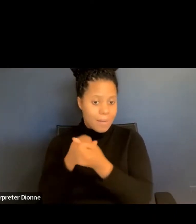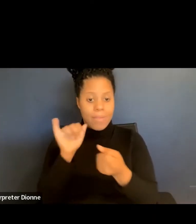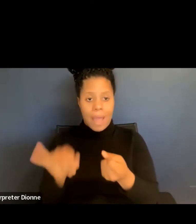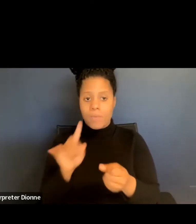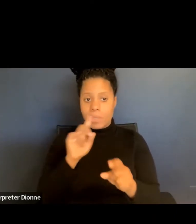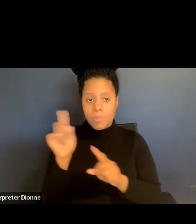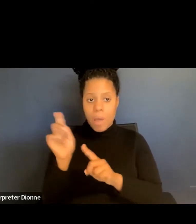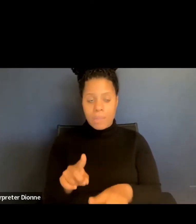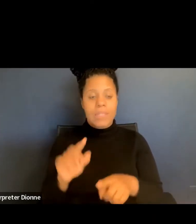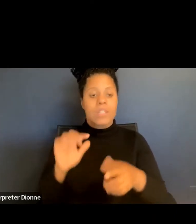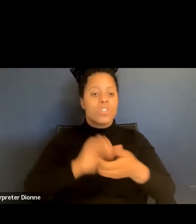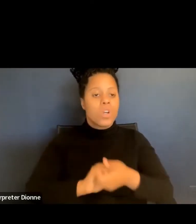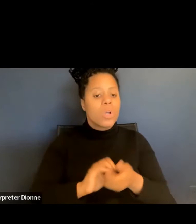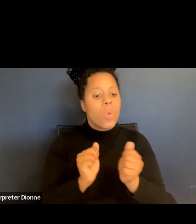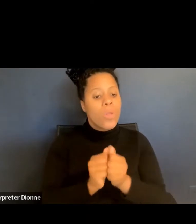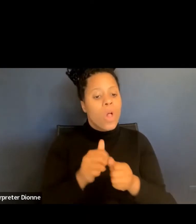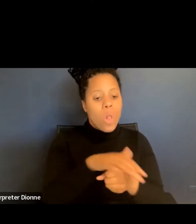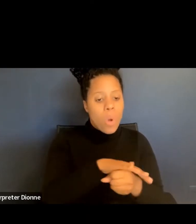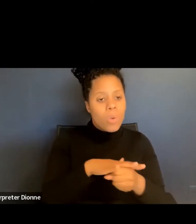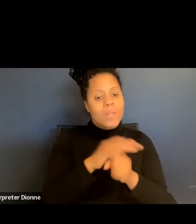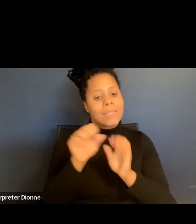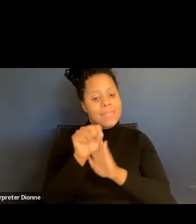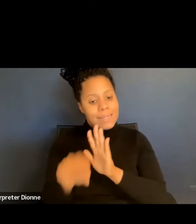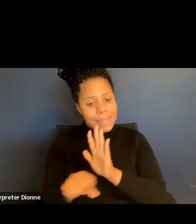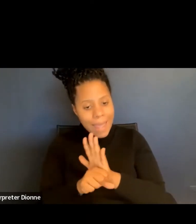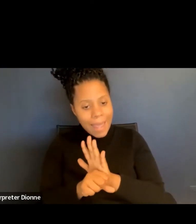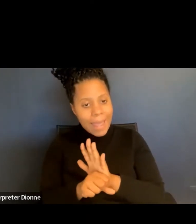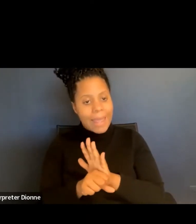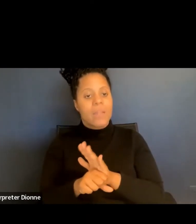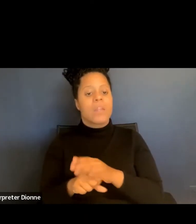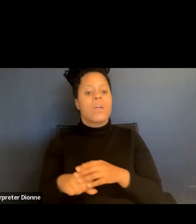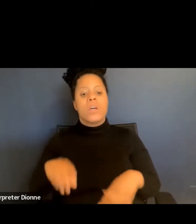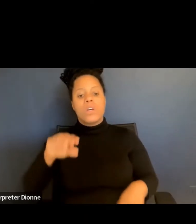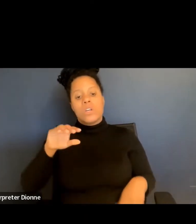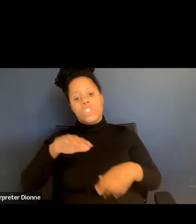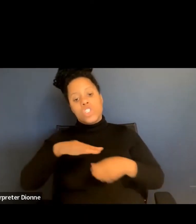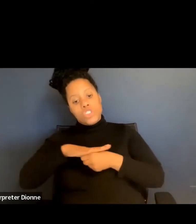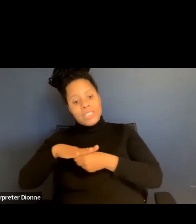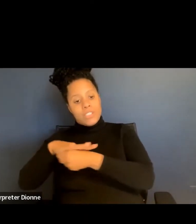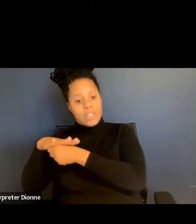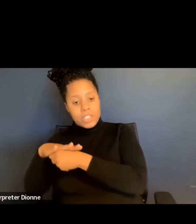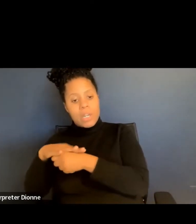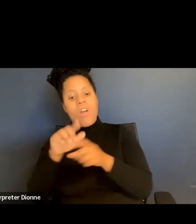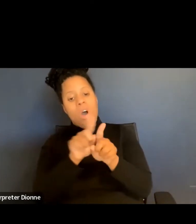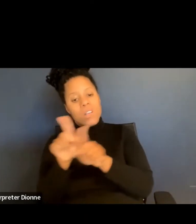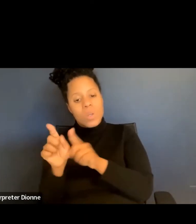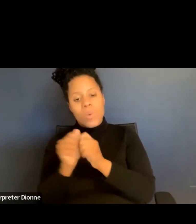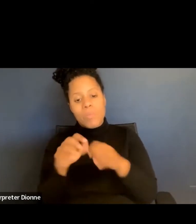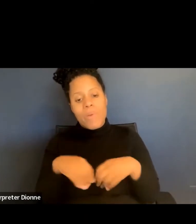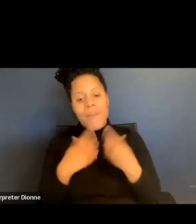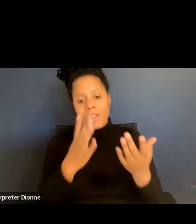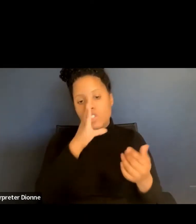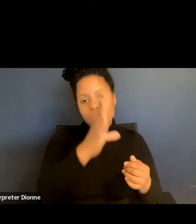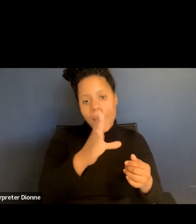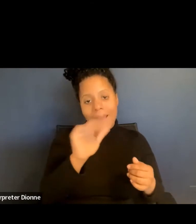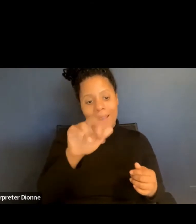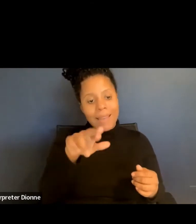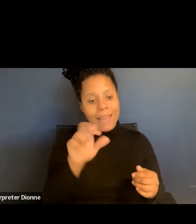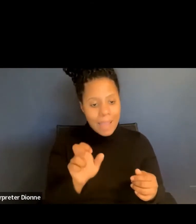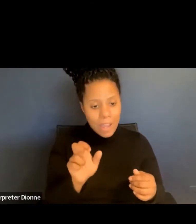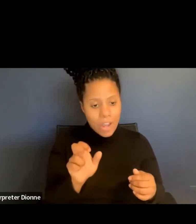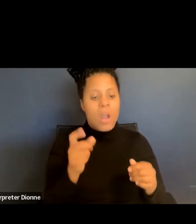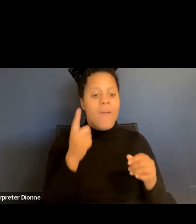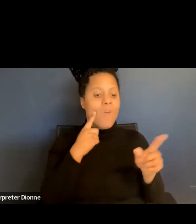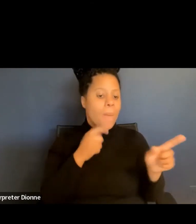state jurisdictions, along with providing that direct care for the management of mild COVID-19 symptoms to help